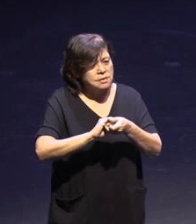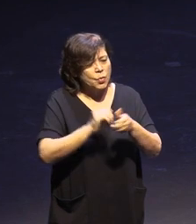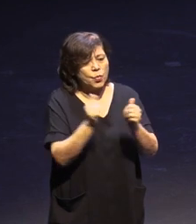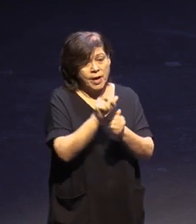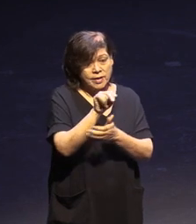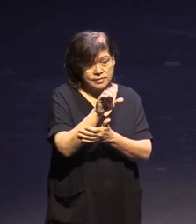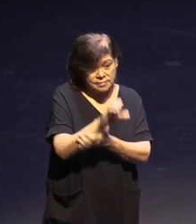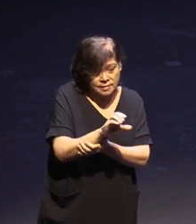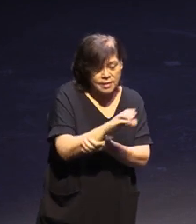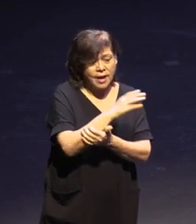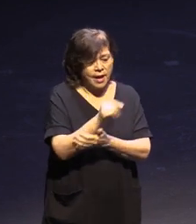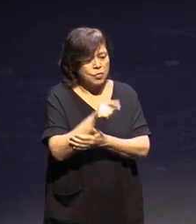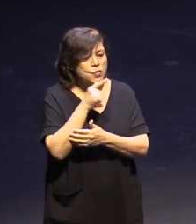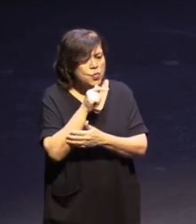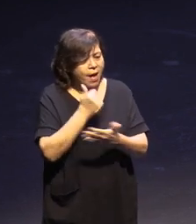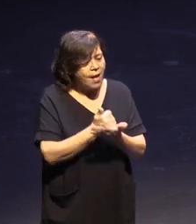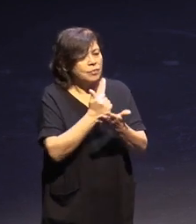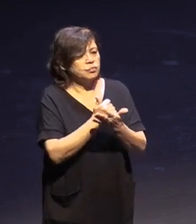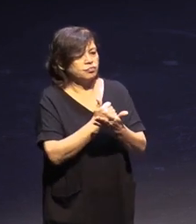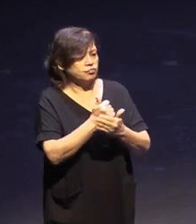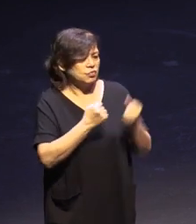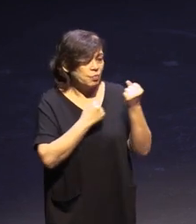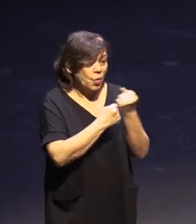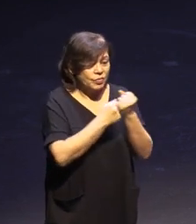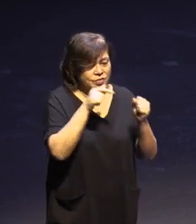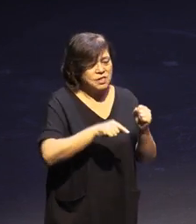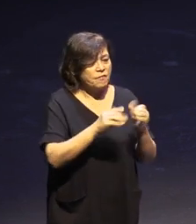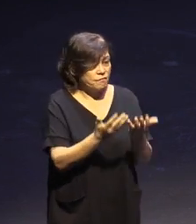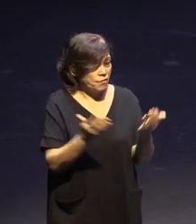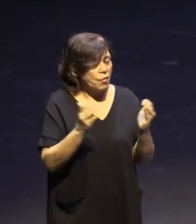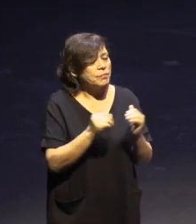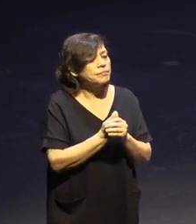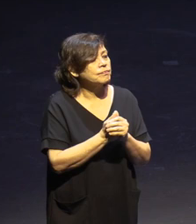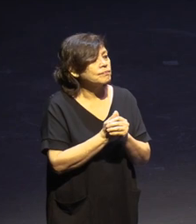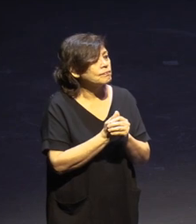with us on this forum, showing very strong support.